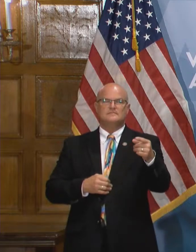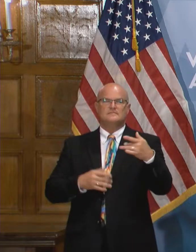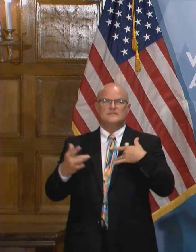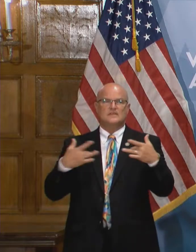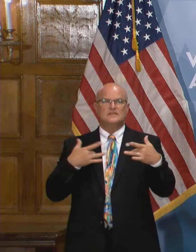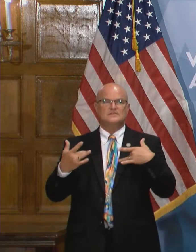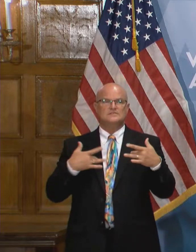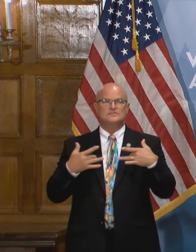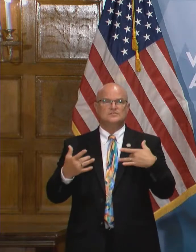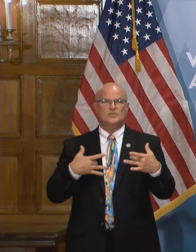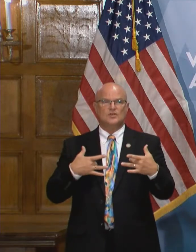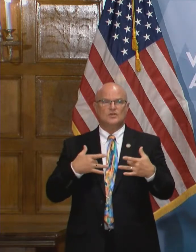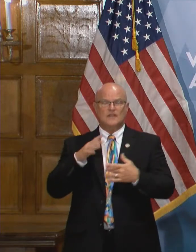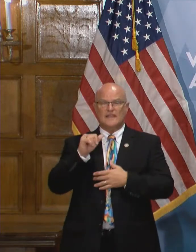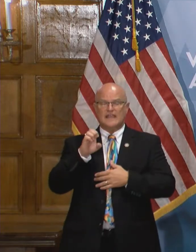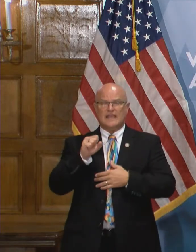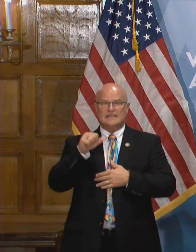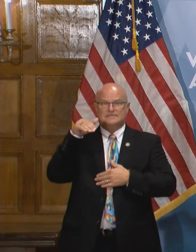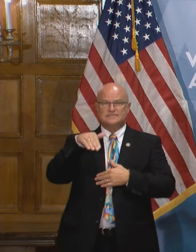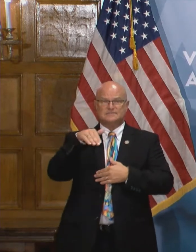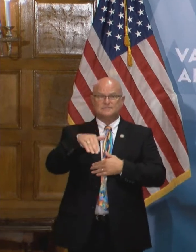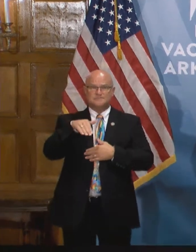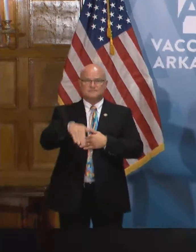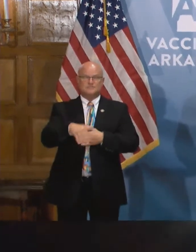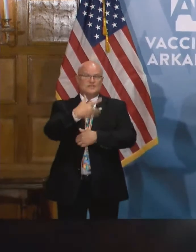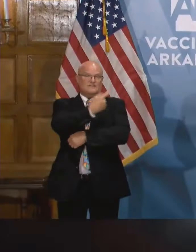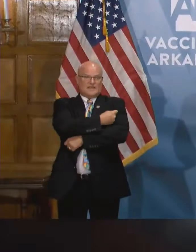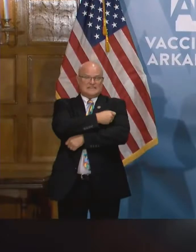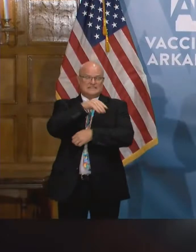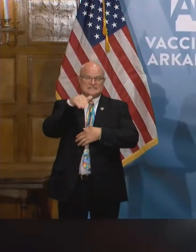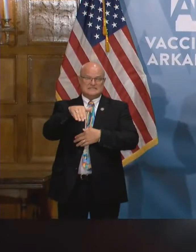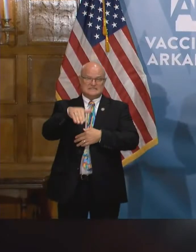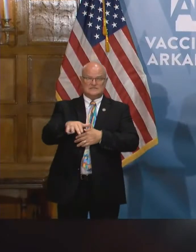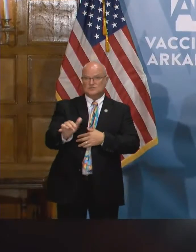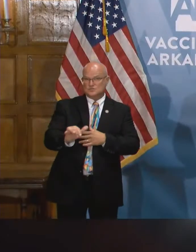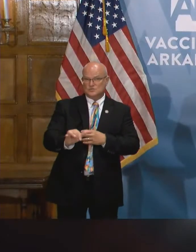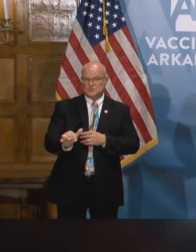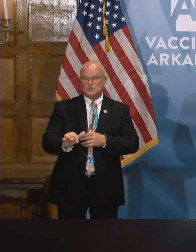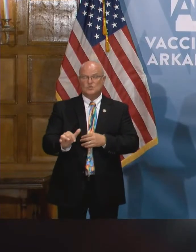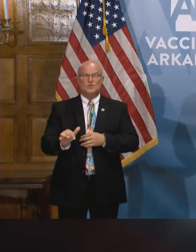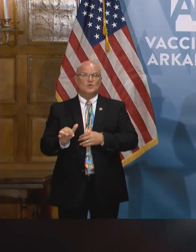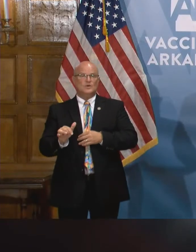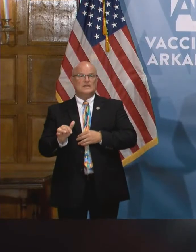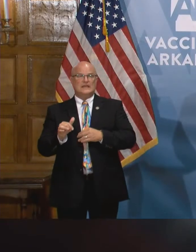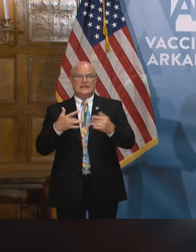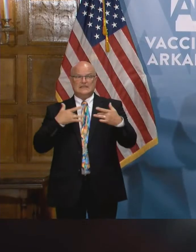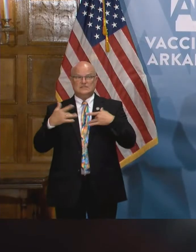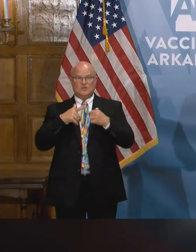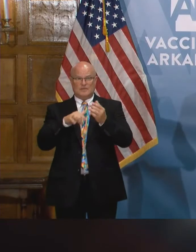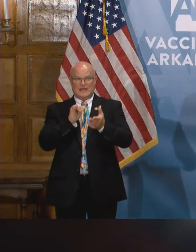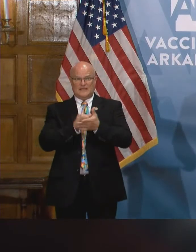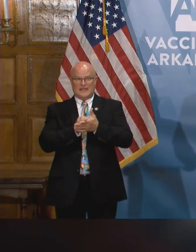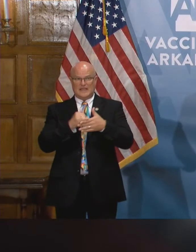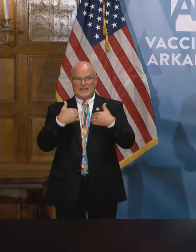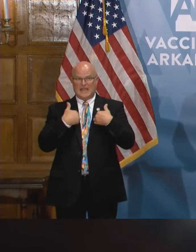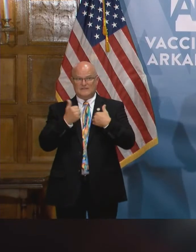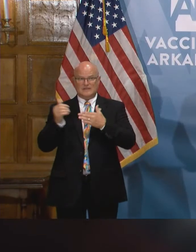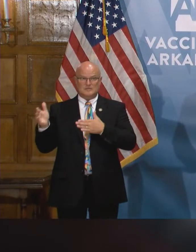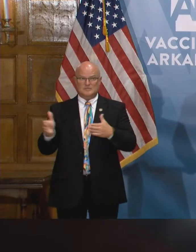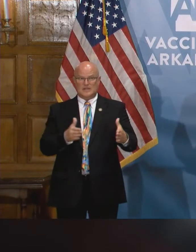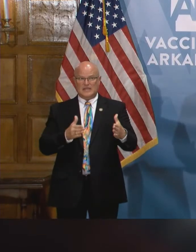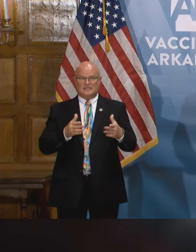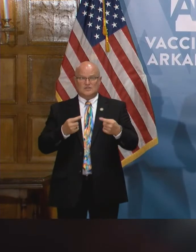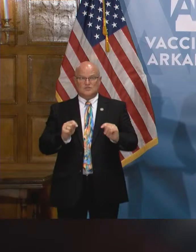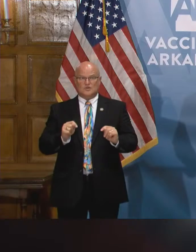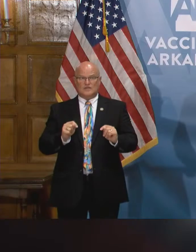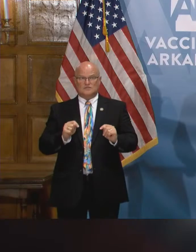The cases have been going down, but also the vaccinations have been going down. Are you concerned about that, and do you have any plans to try